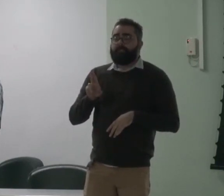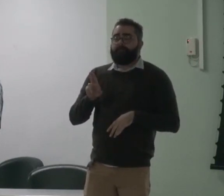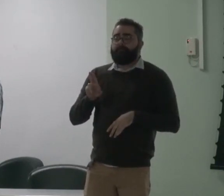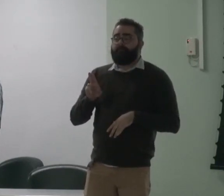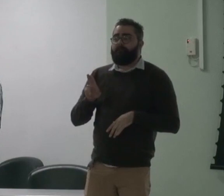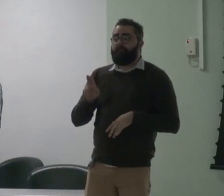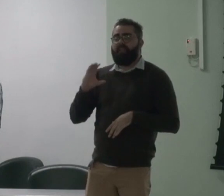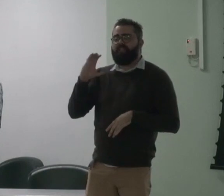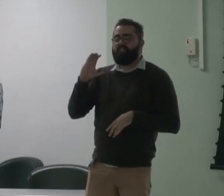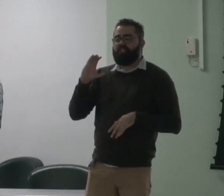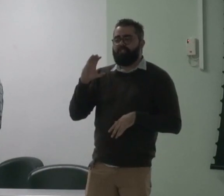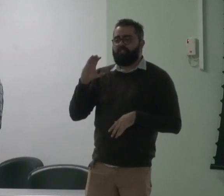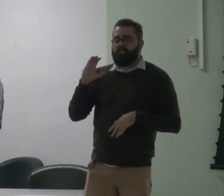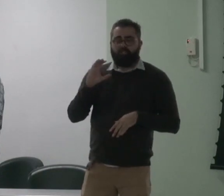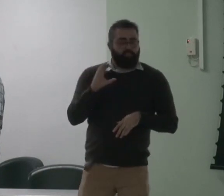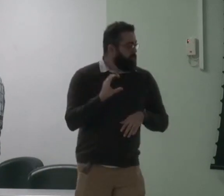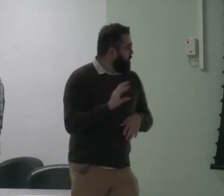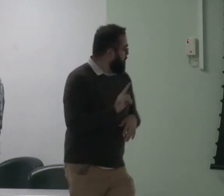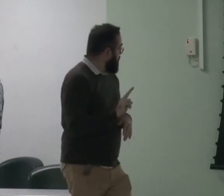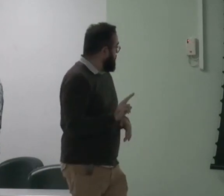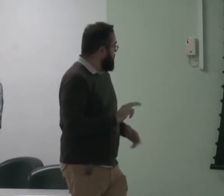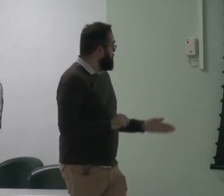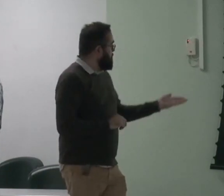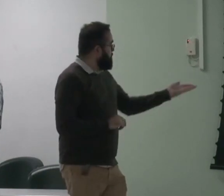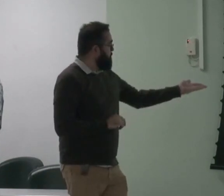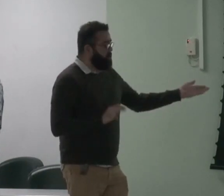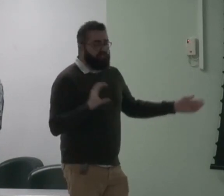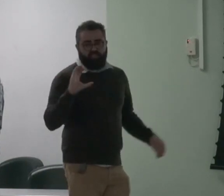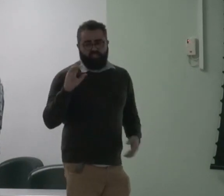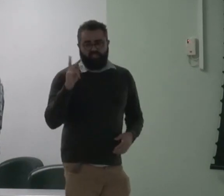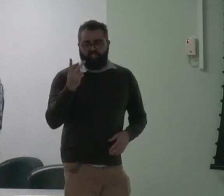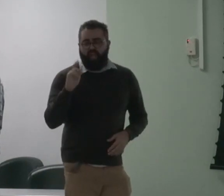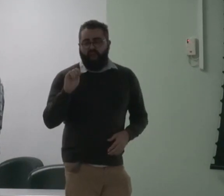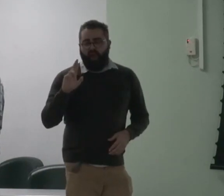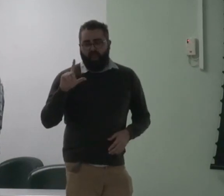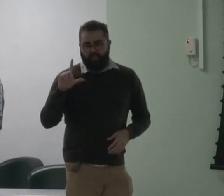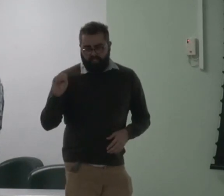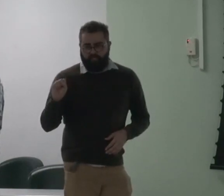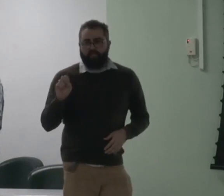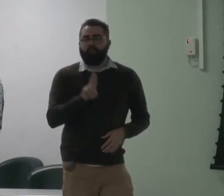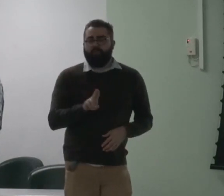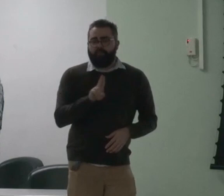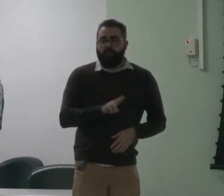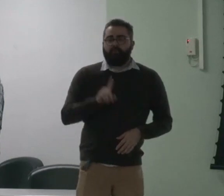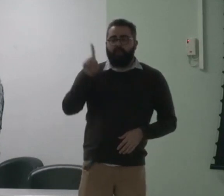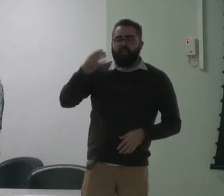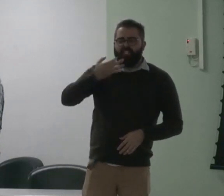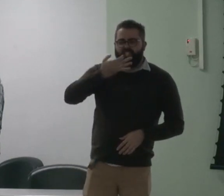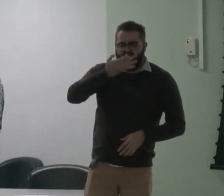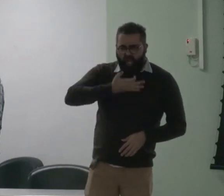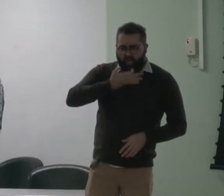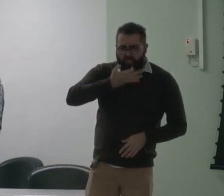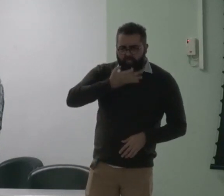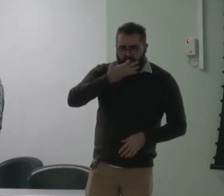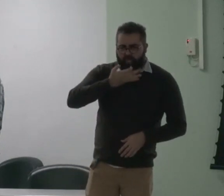Charles University in Prague. They are computational